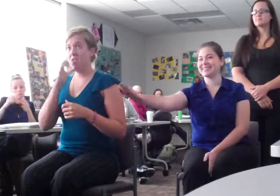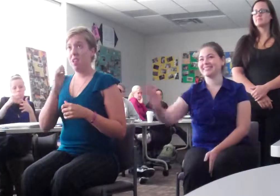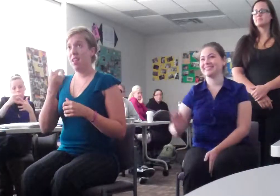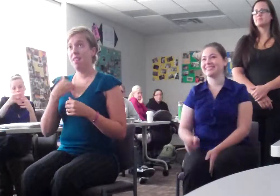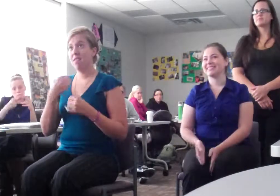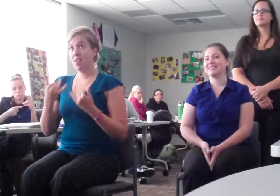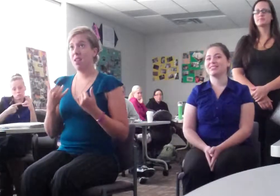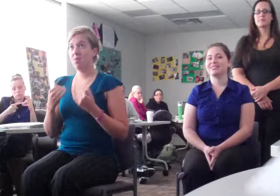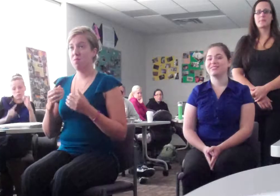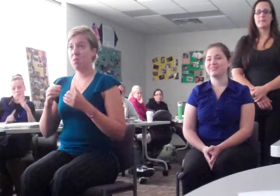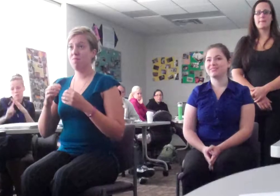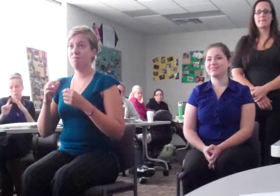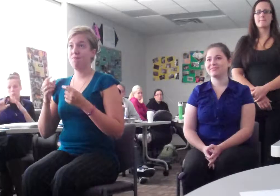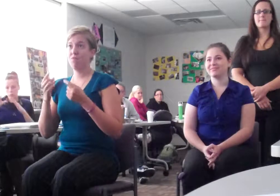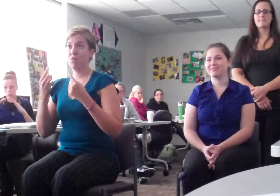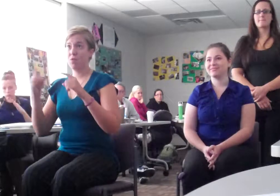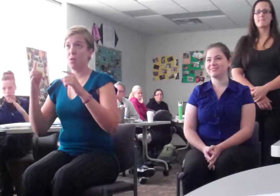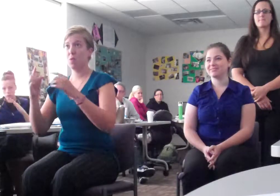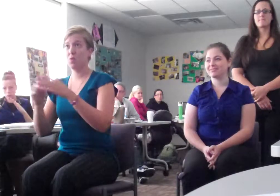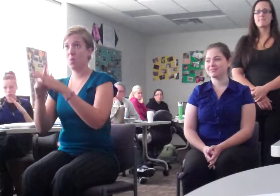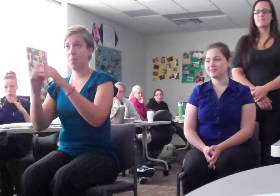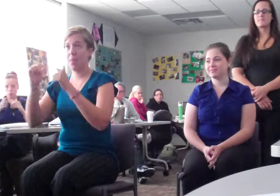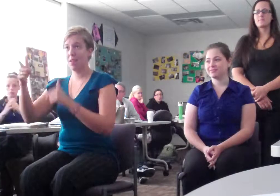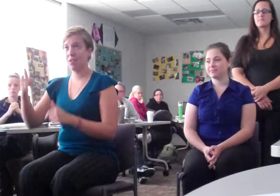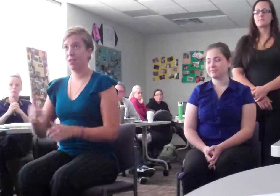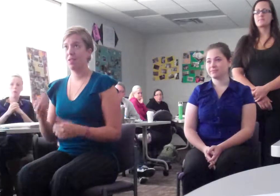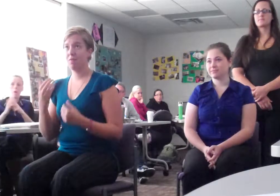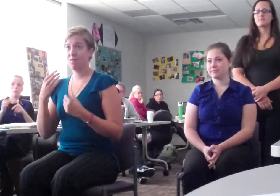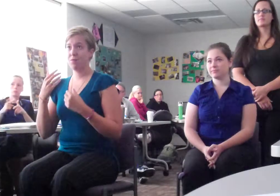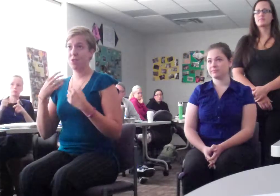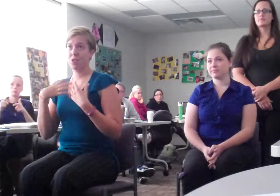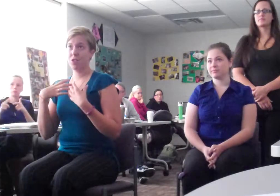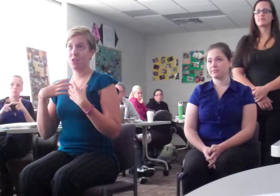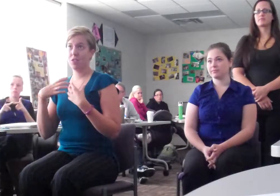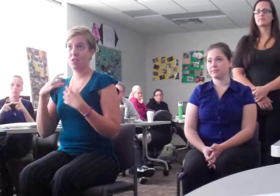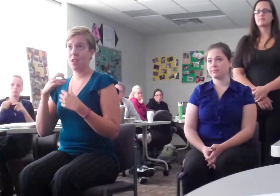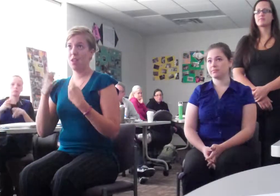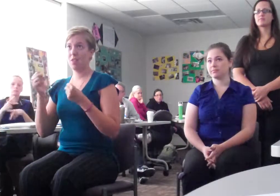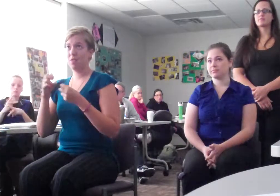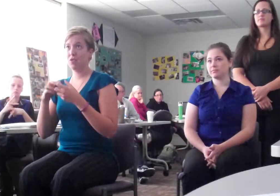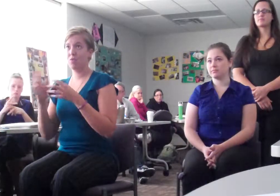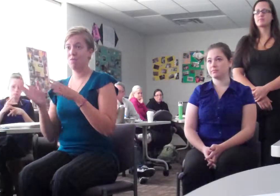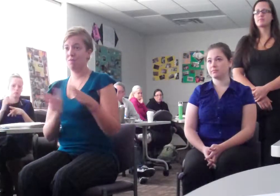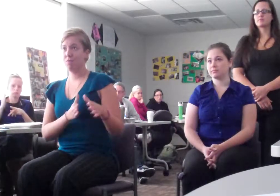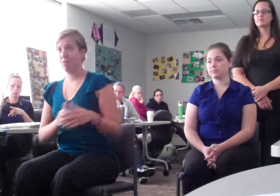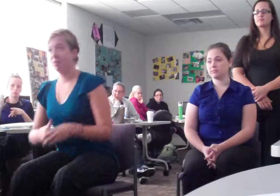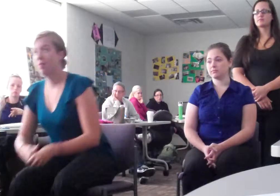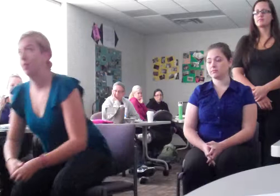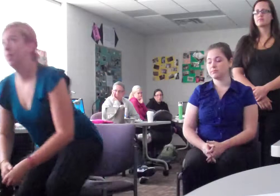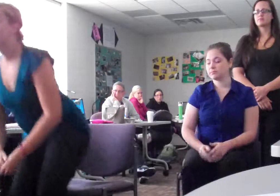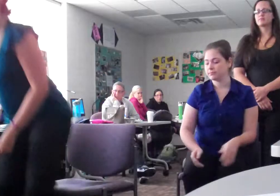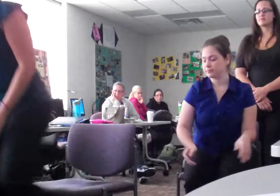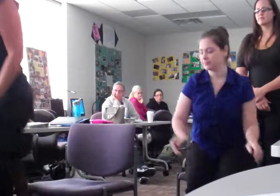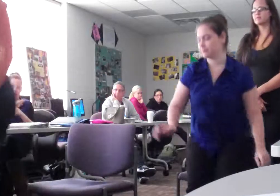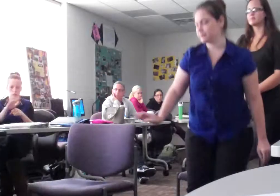develop later after you have the coverage, then that would be taken care of. Is that clear?